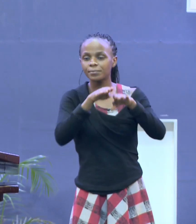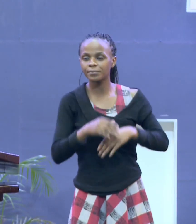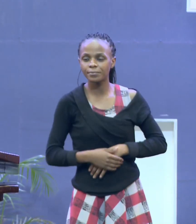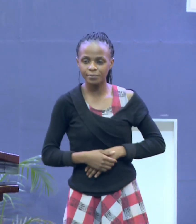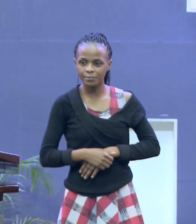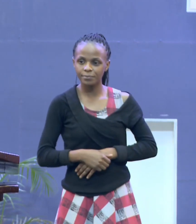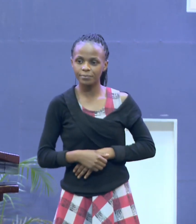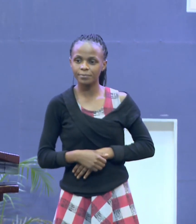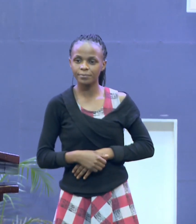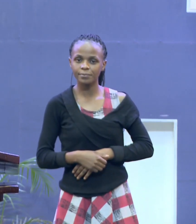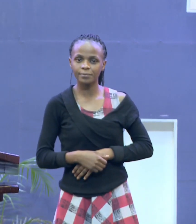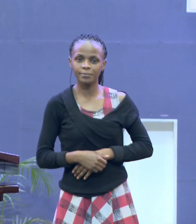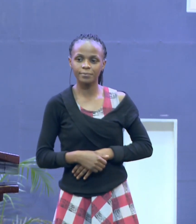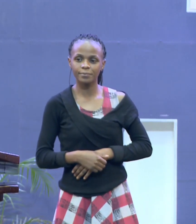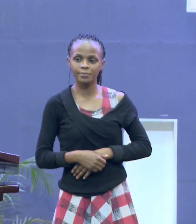Those